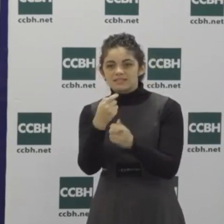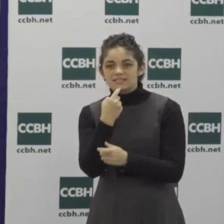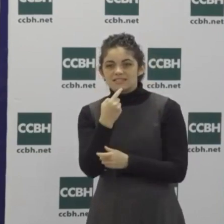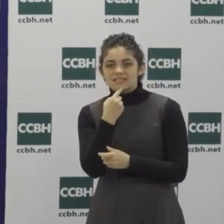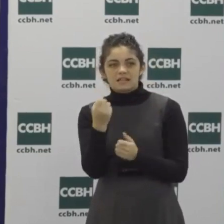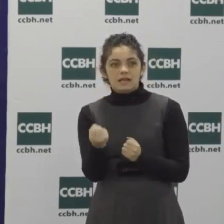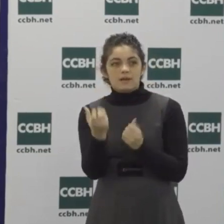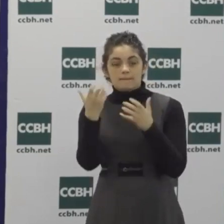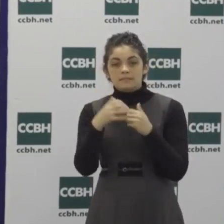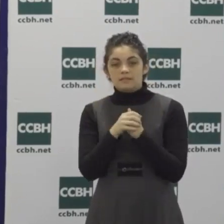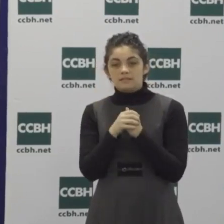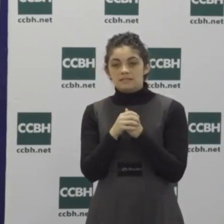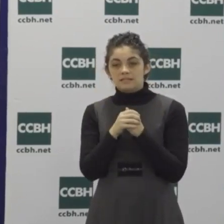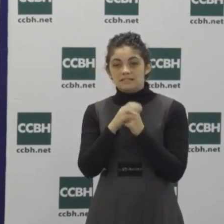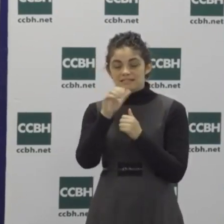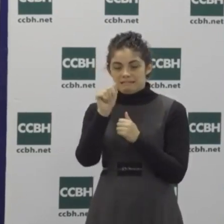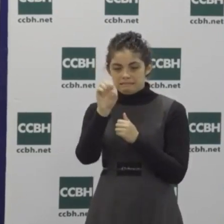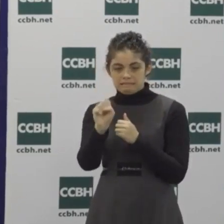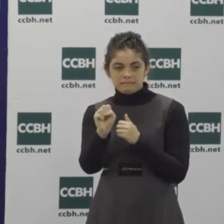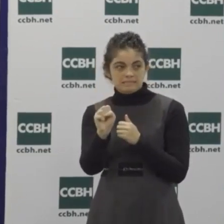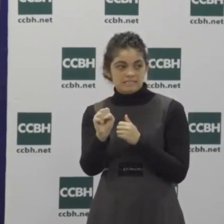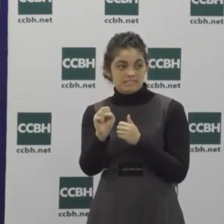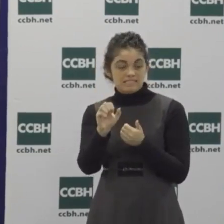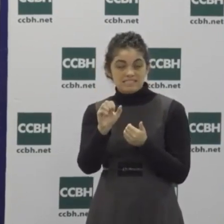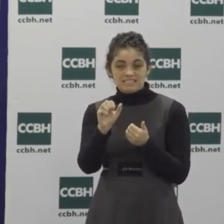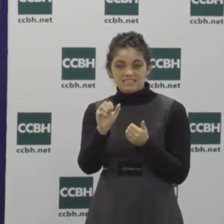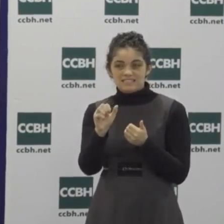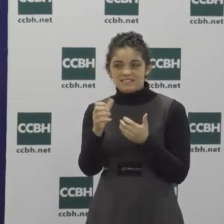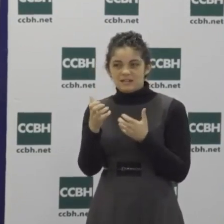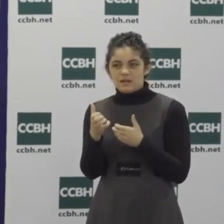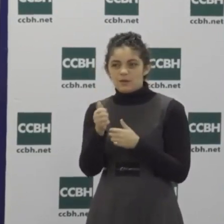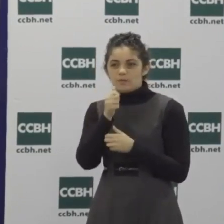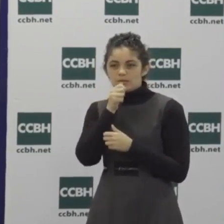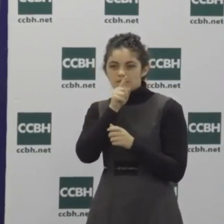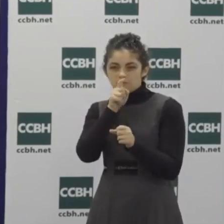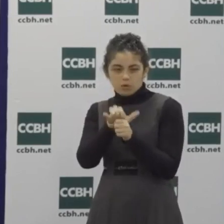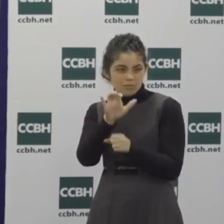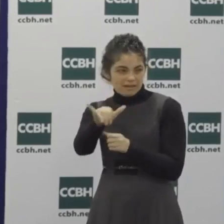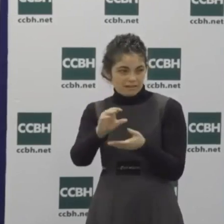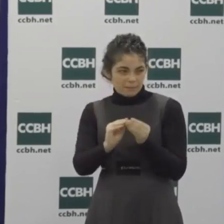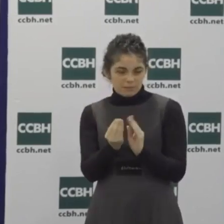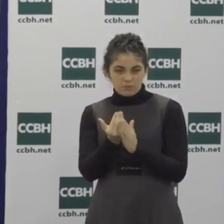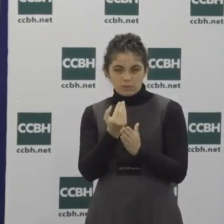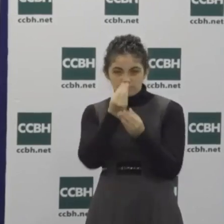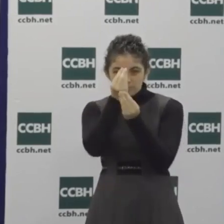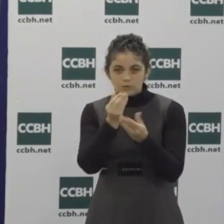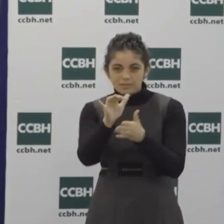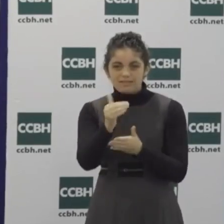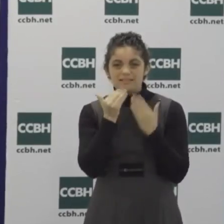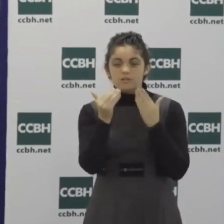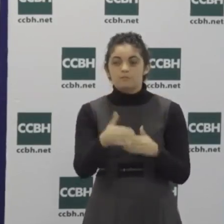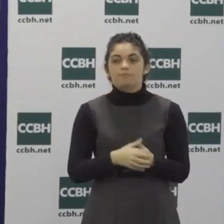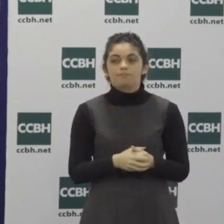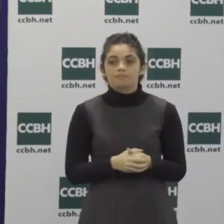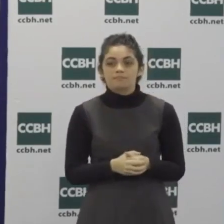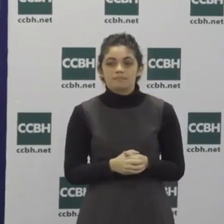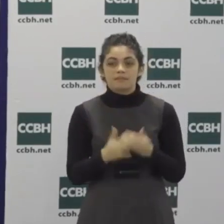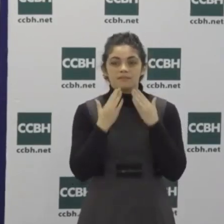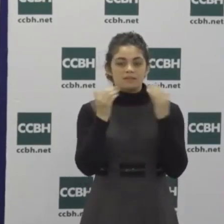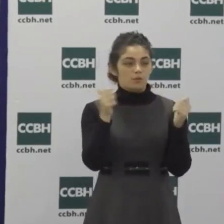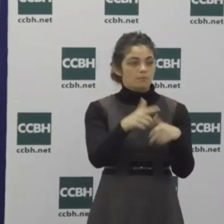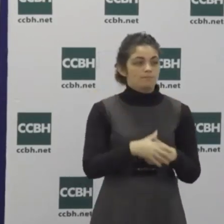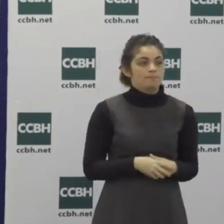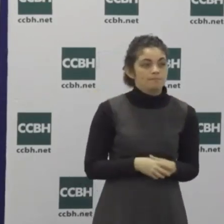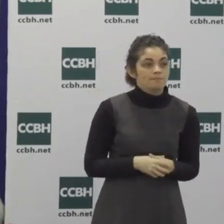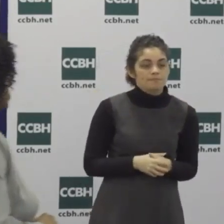how many cases either way? Or- I think I would want to confirm that number. Just to make sure. Thank you